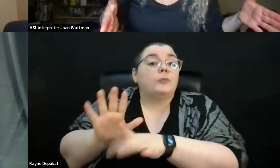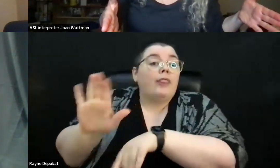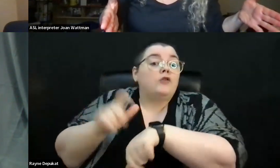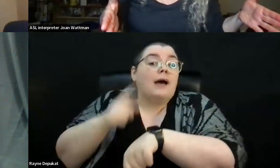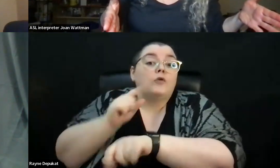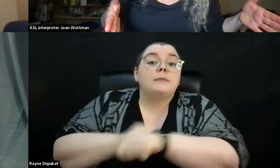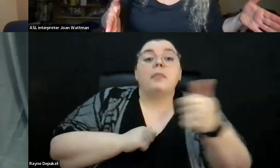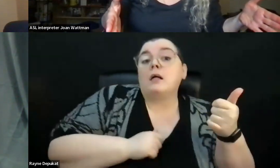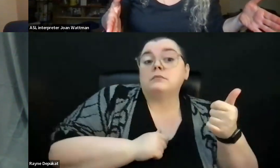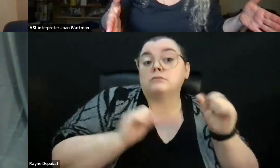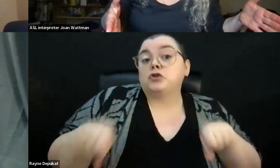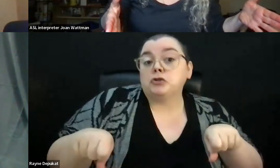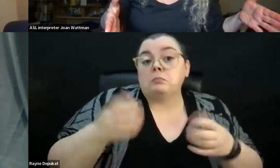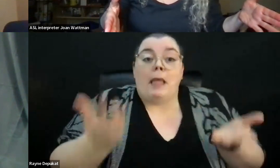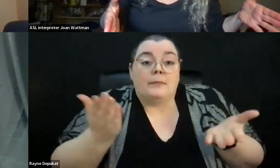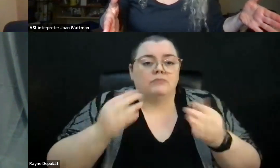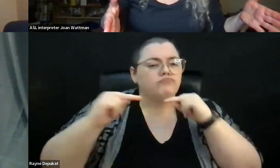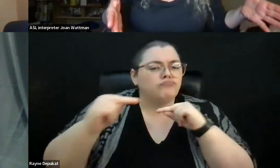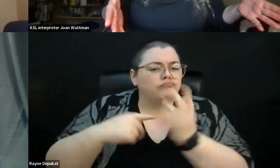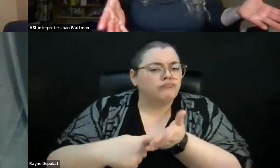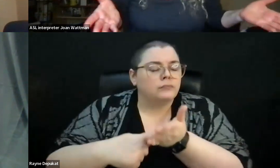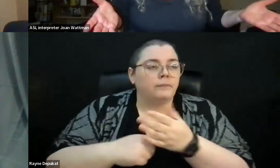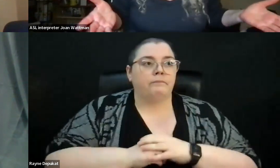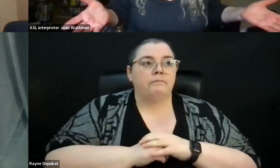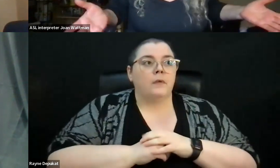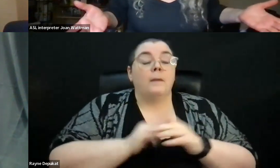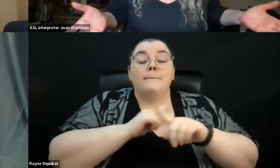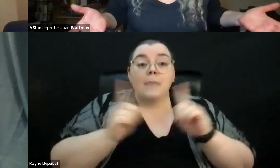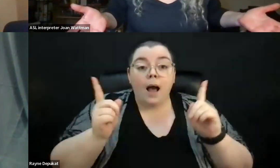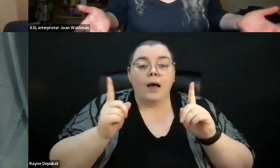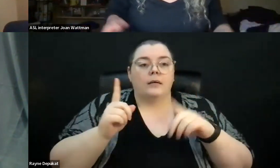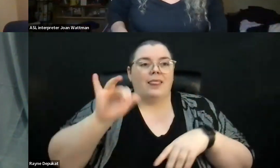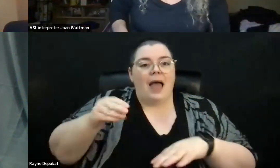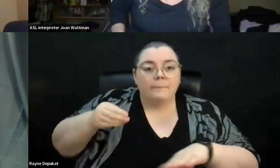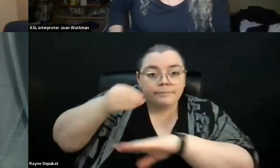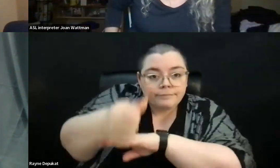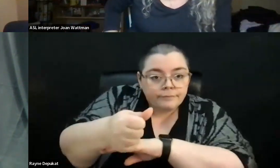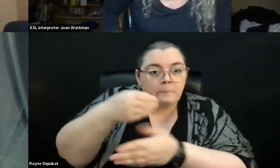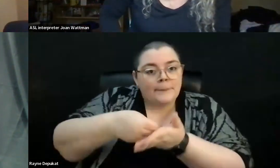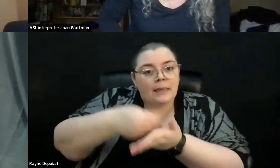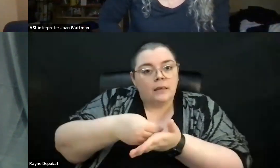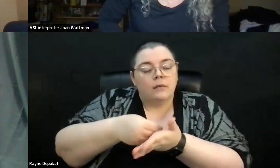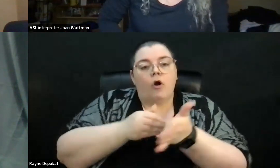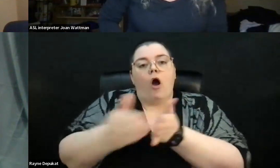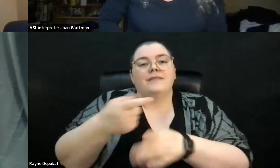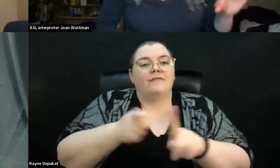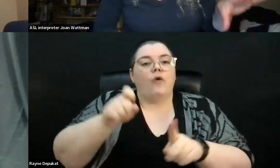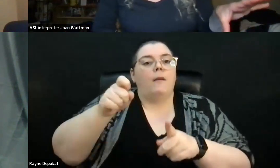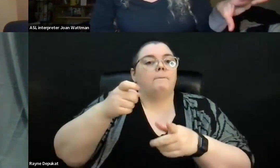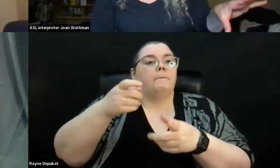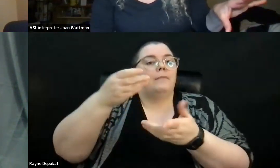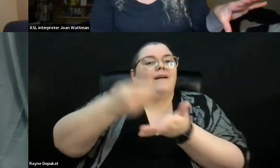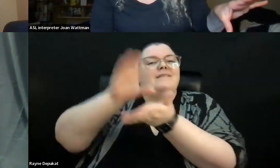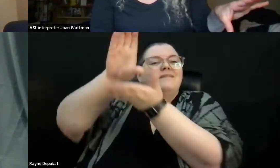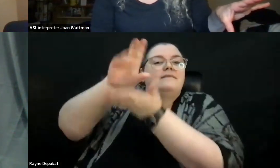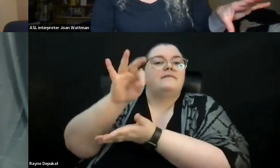slot for the interpreters. And then those interpreters could be used for something else. We could negotiate that. They would be paid